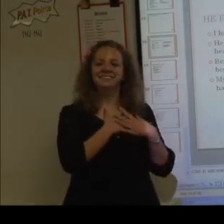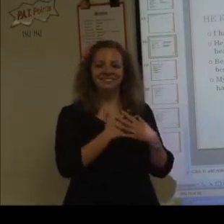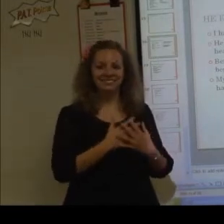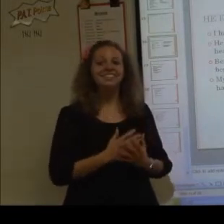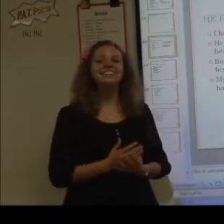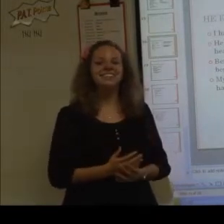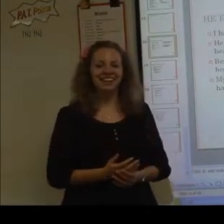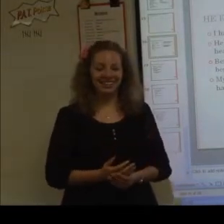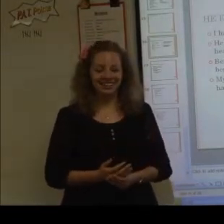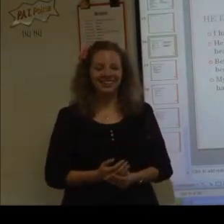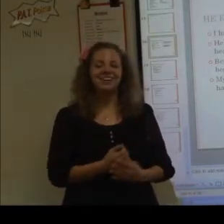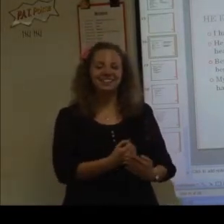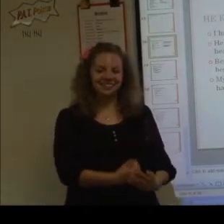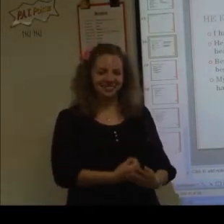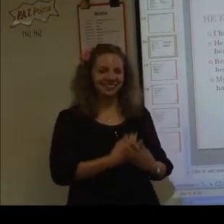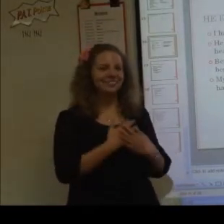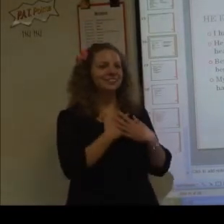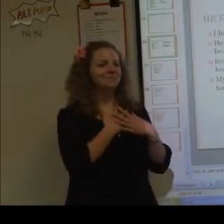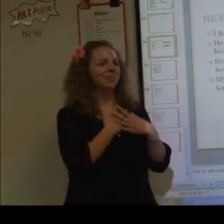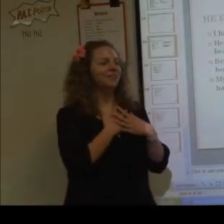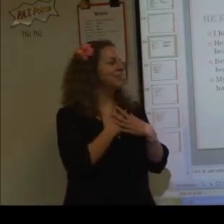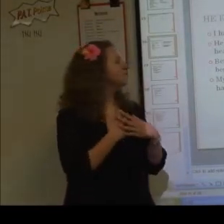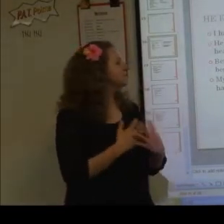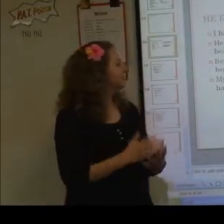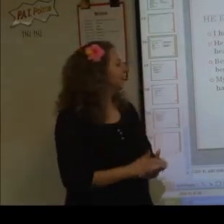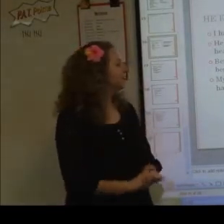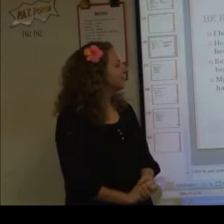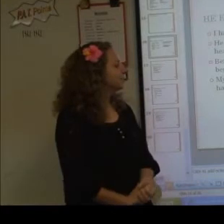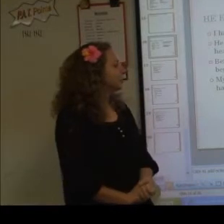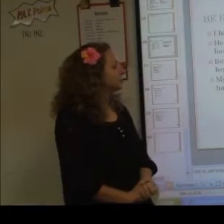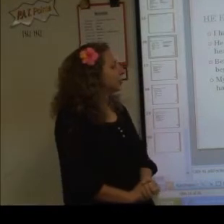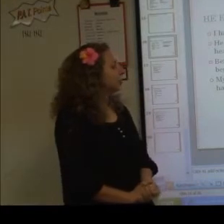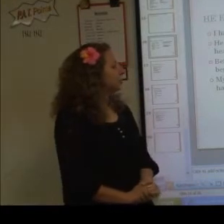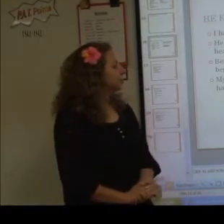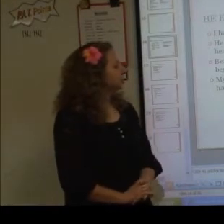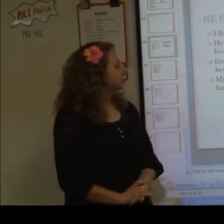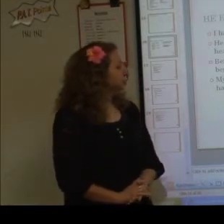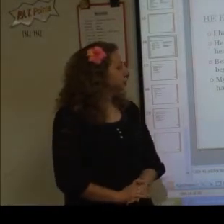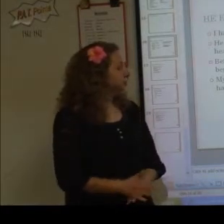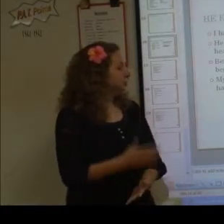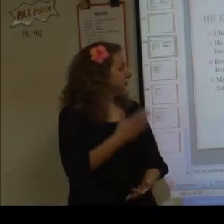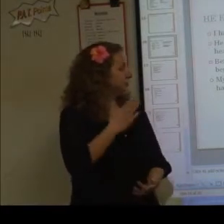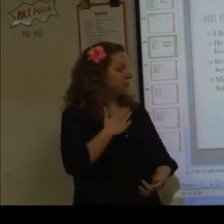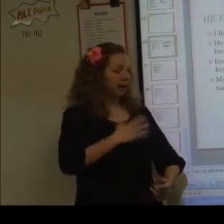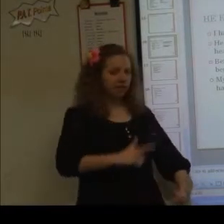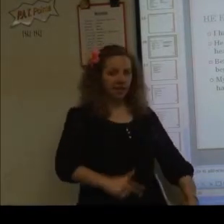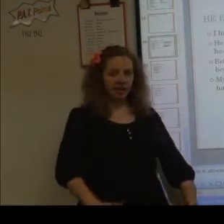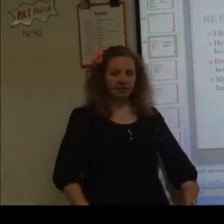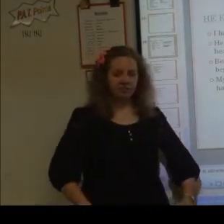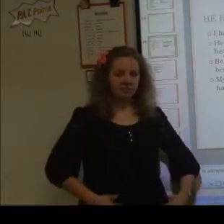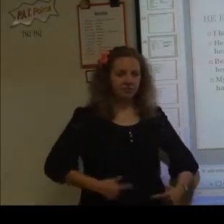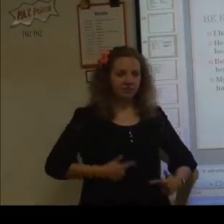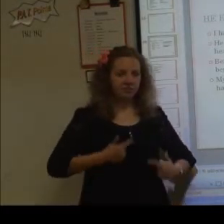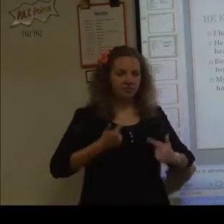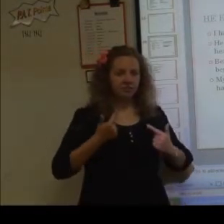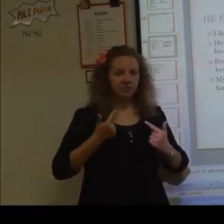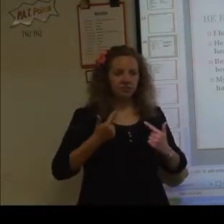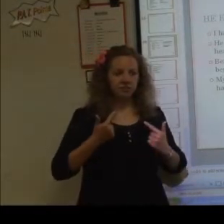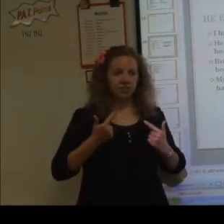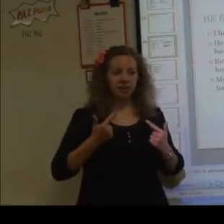was kind of cool. I like that. Yeah. Going that way. Okay. So you could do my life. Okay,